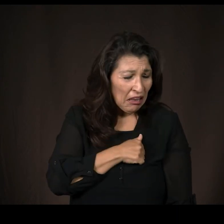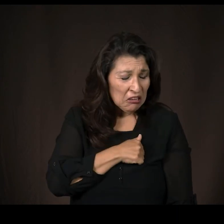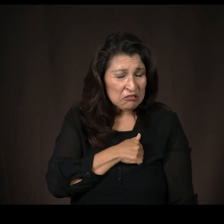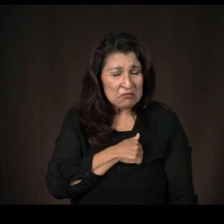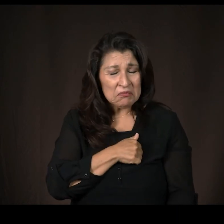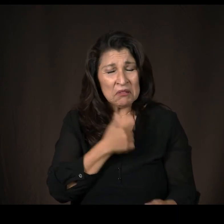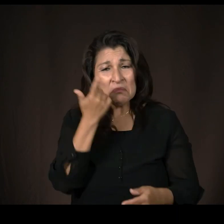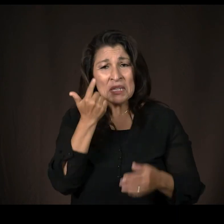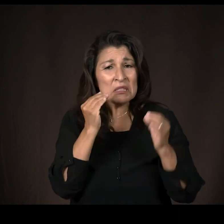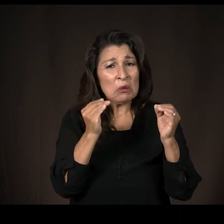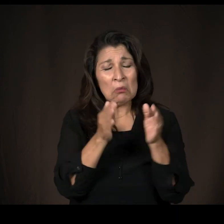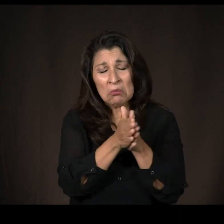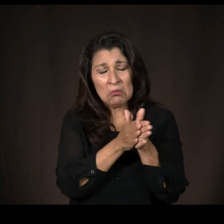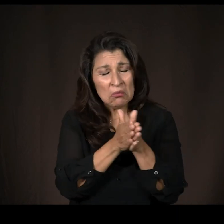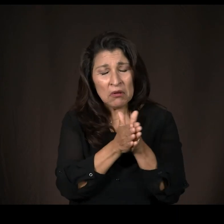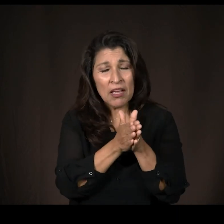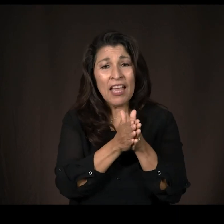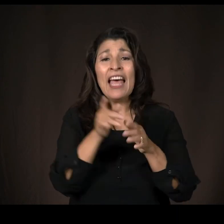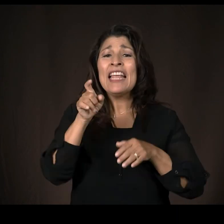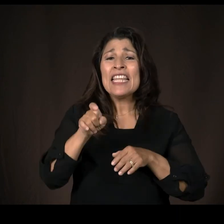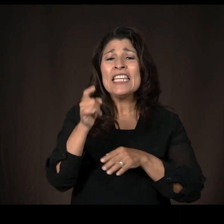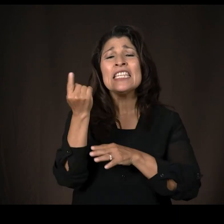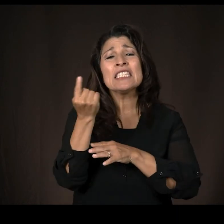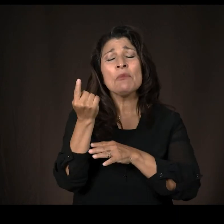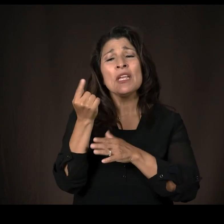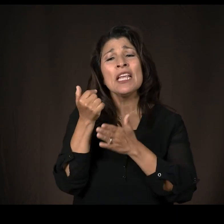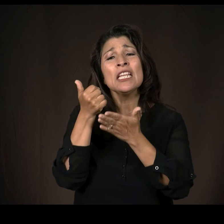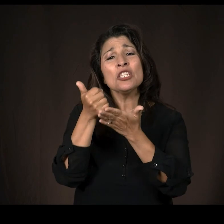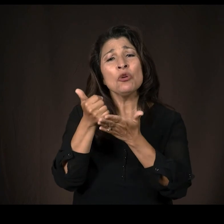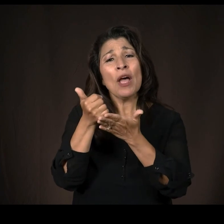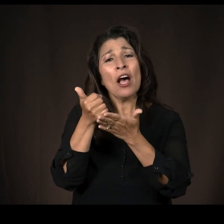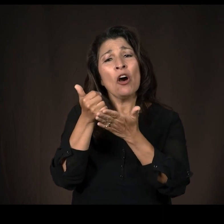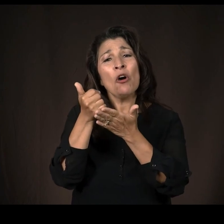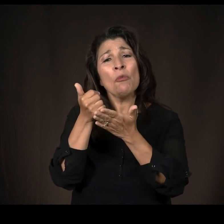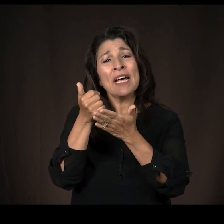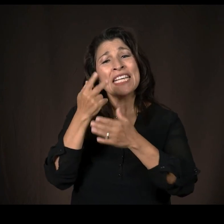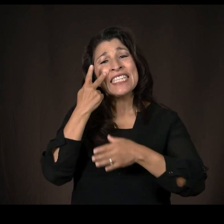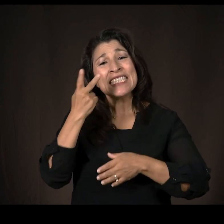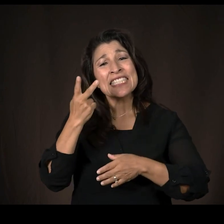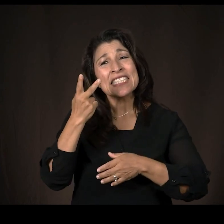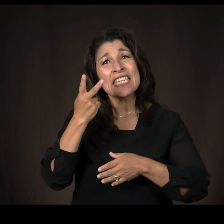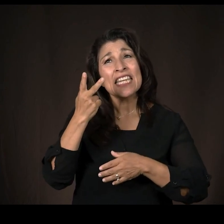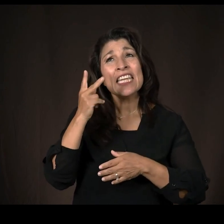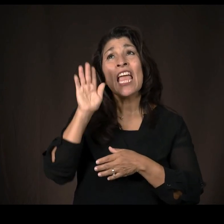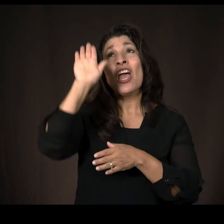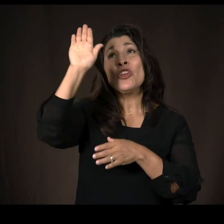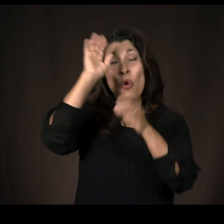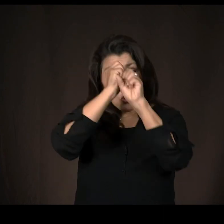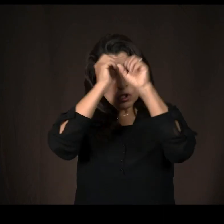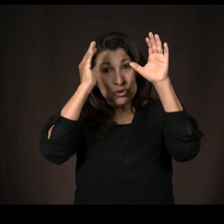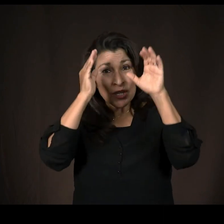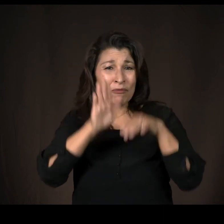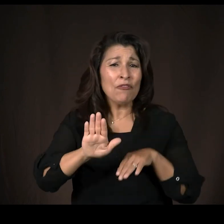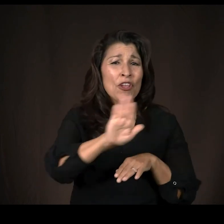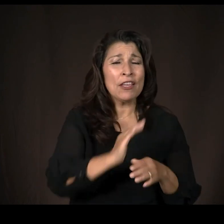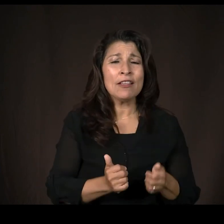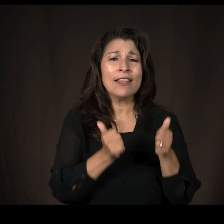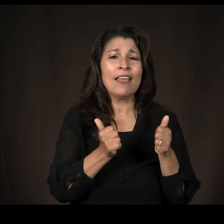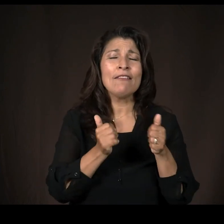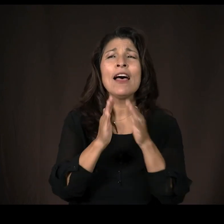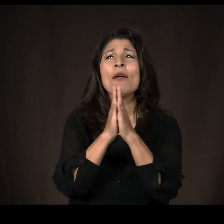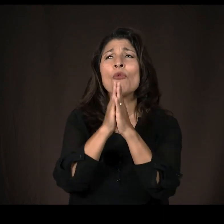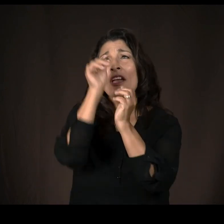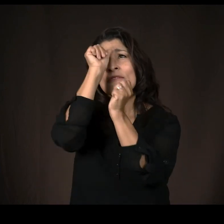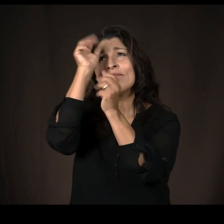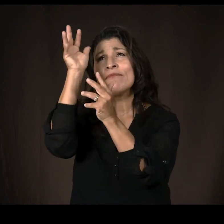And they need somebody to help them see your dream for their lives. I